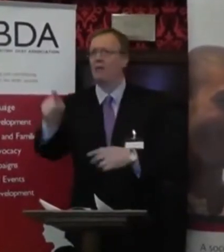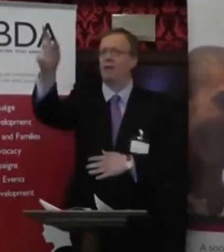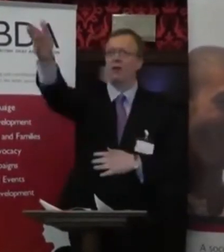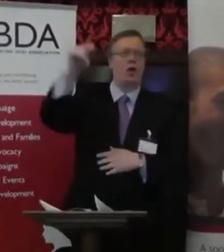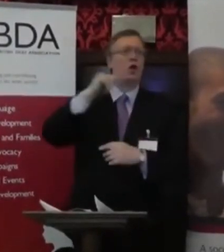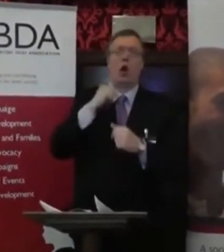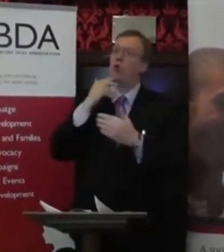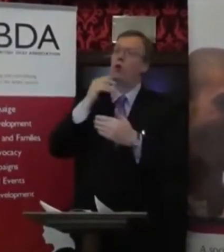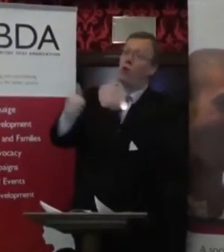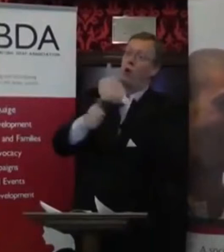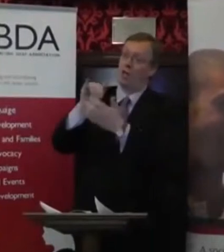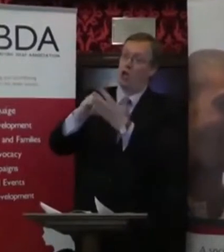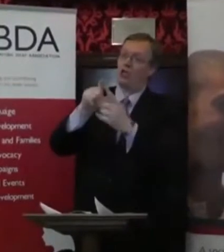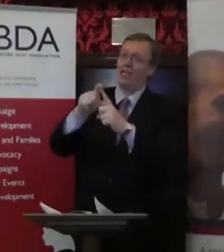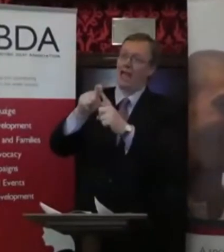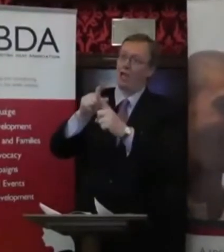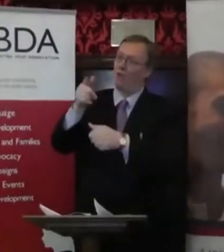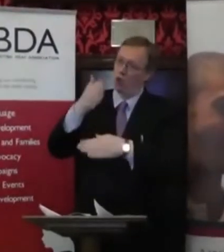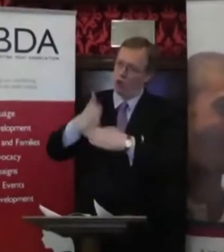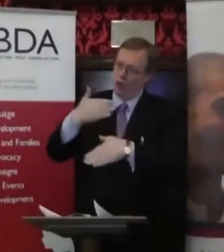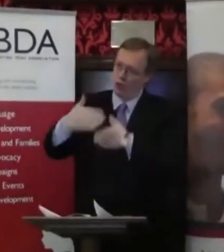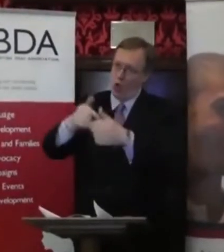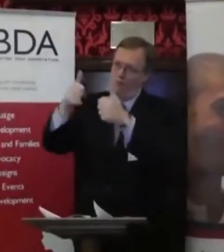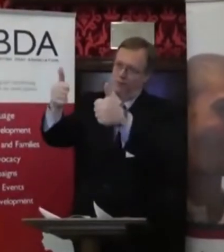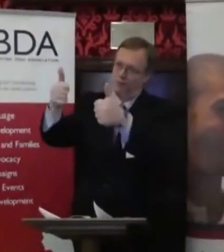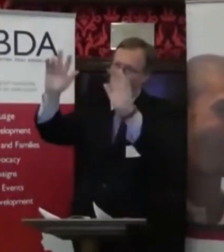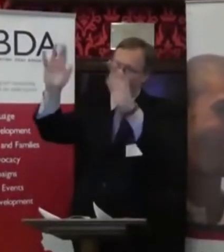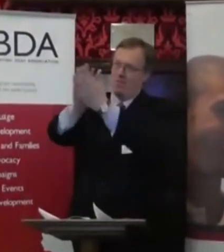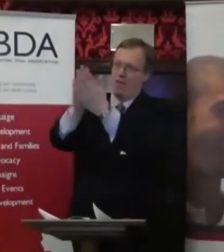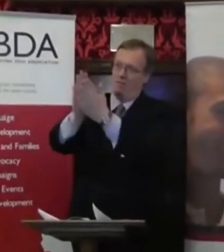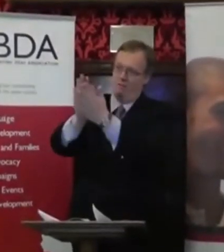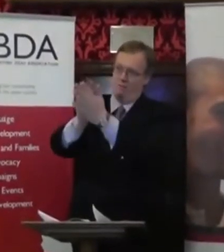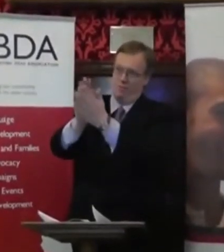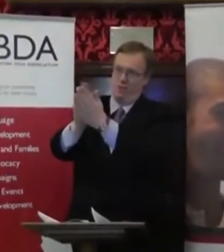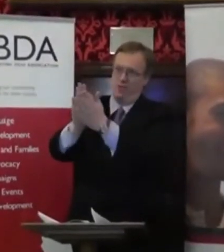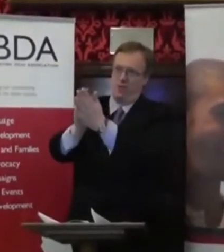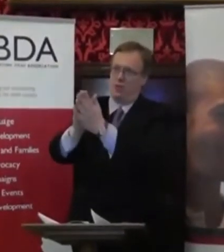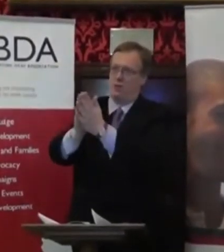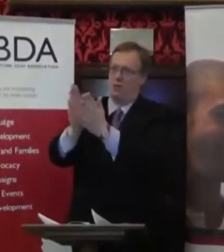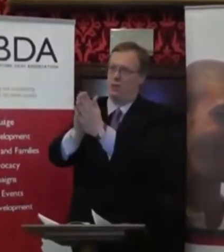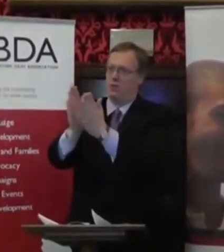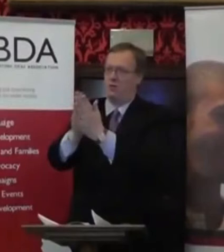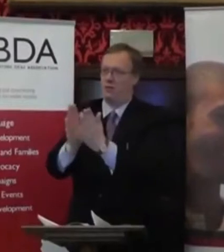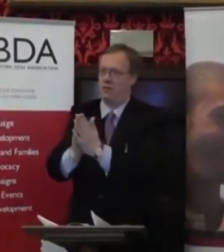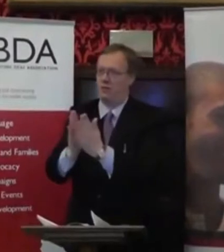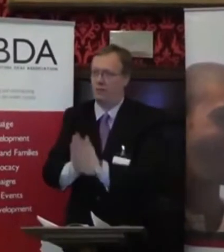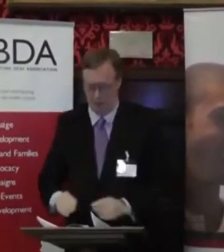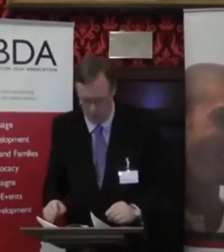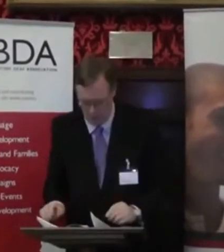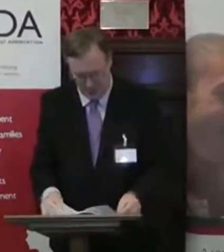So I think Susan Daniels is at the back. So well done in all your work for the campaign. It's such a good job that you've done.